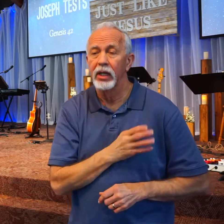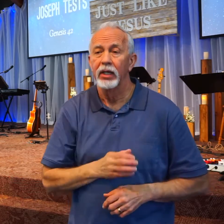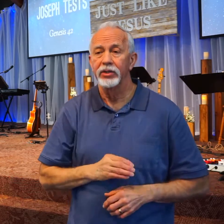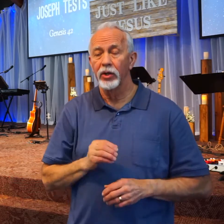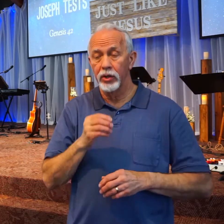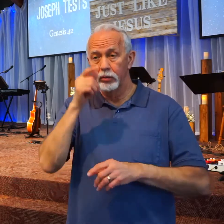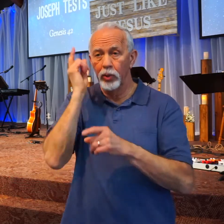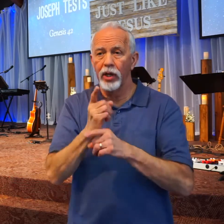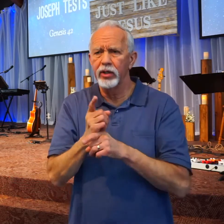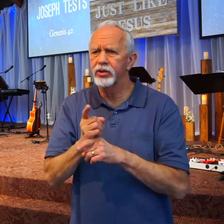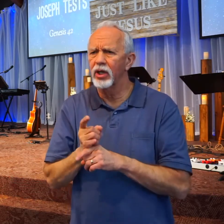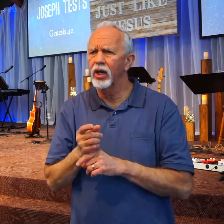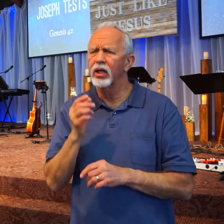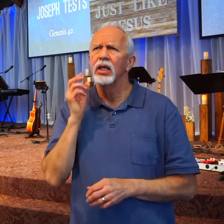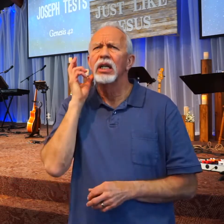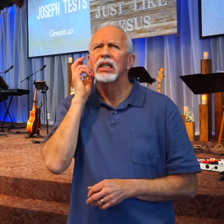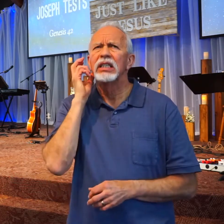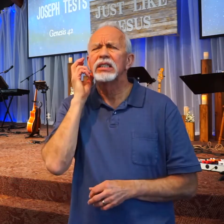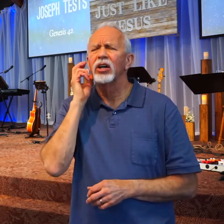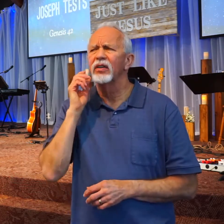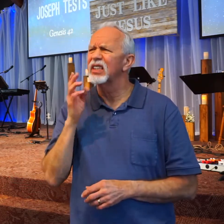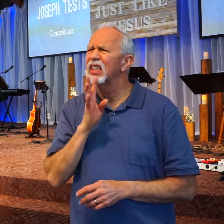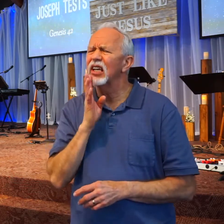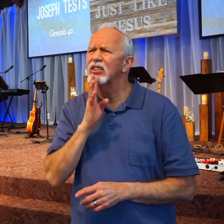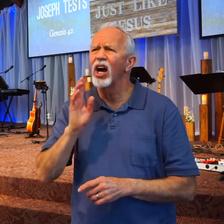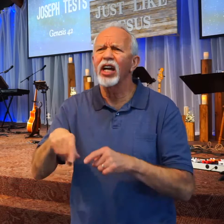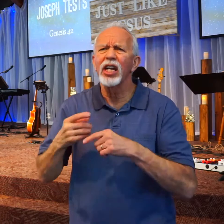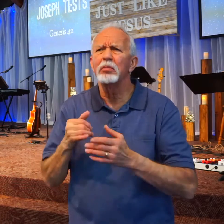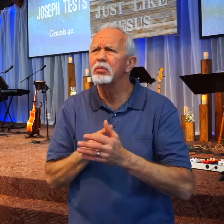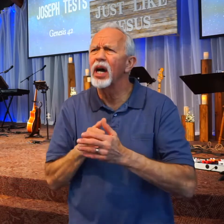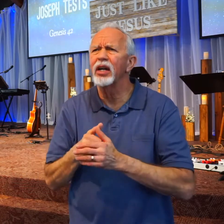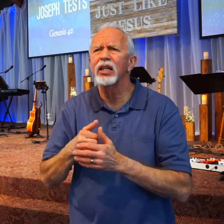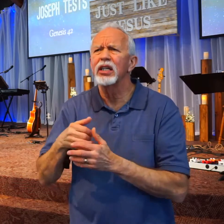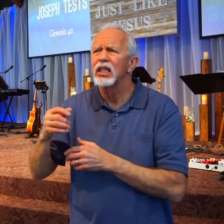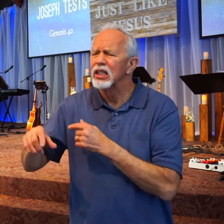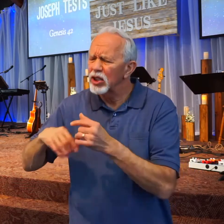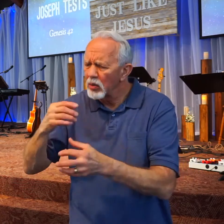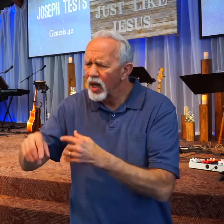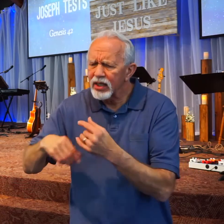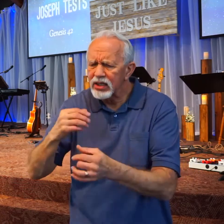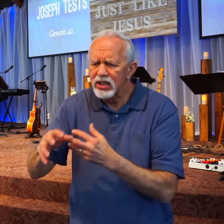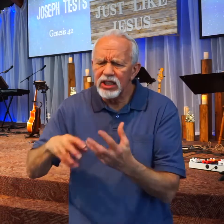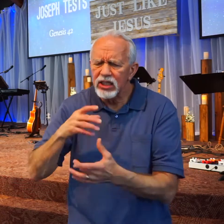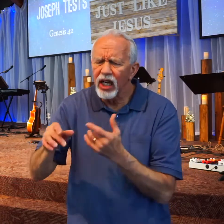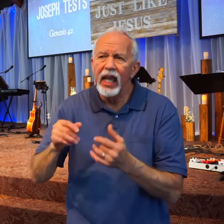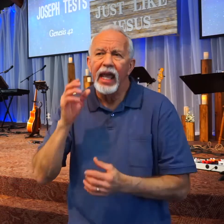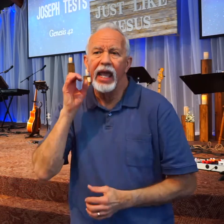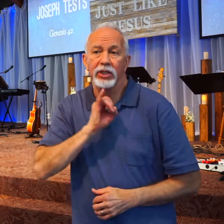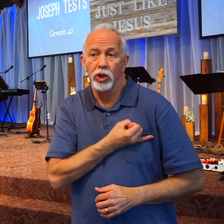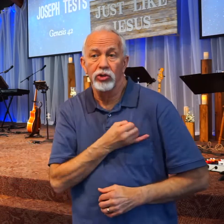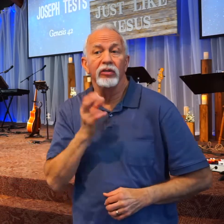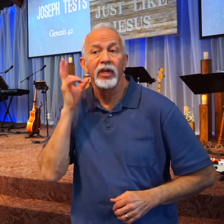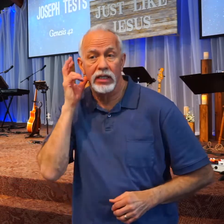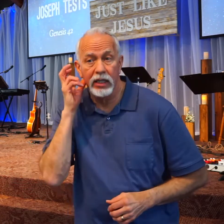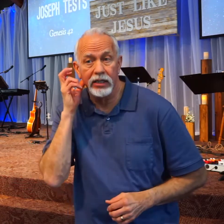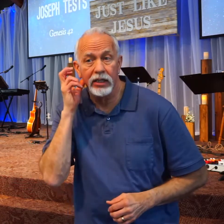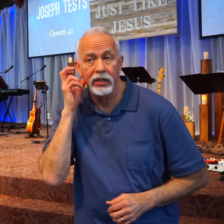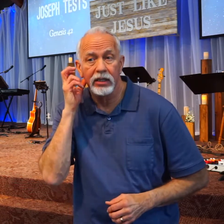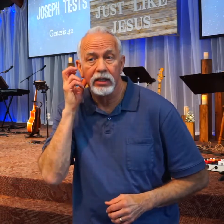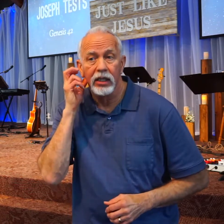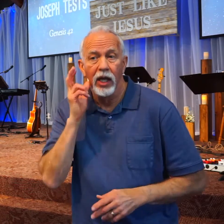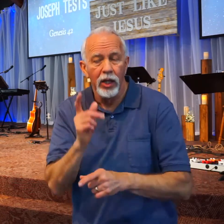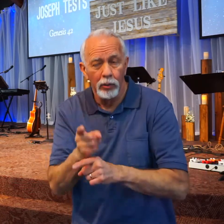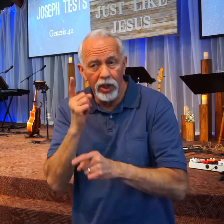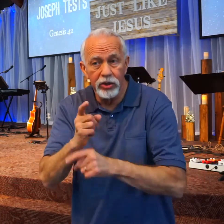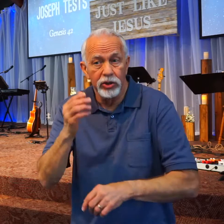side, and they are over here kind of talking about it amongst themselves, and Joseph is listening in. They don't know that